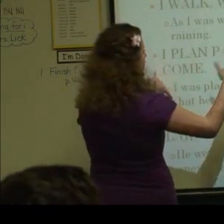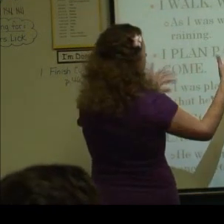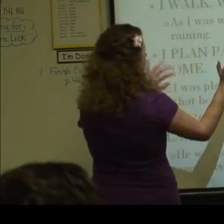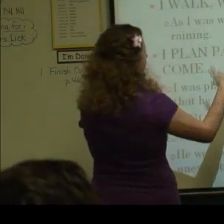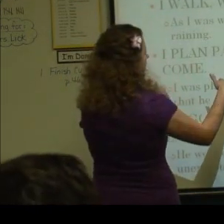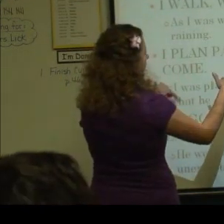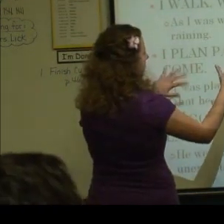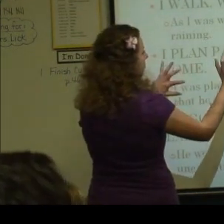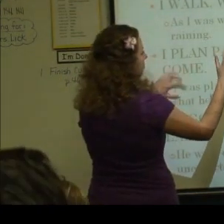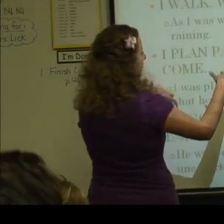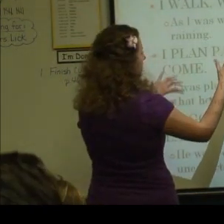rain. Rain.